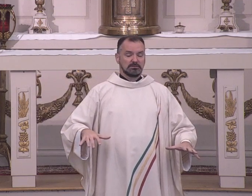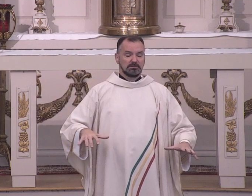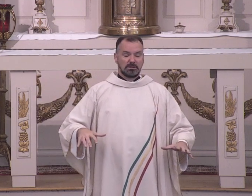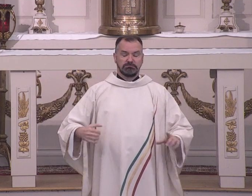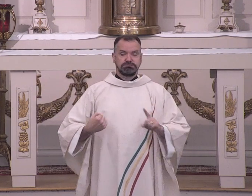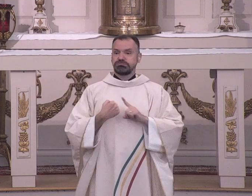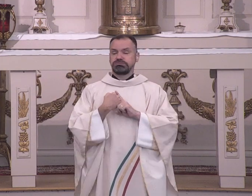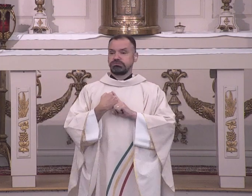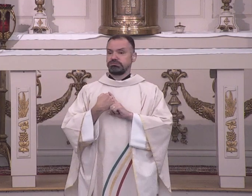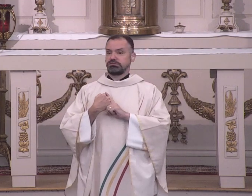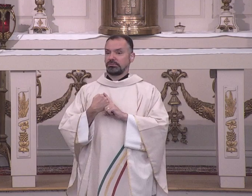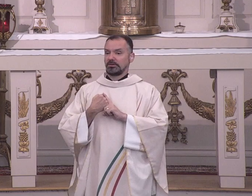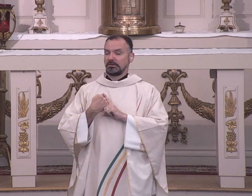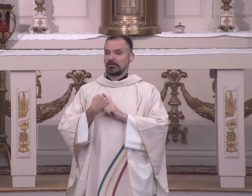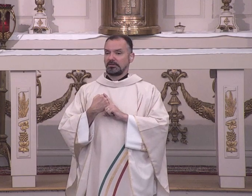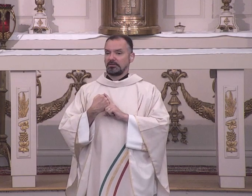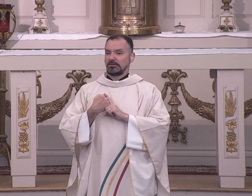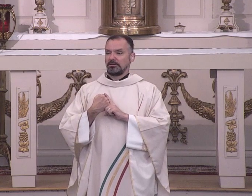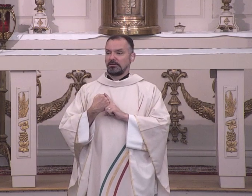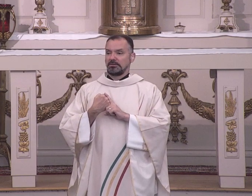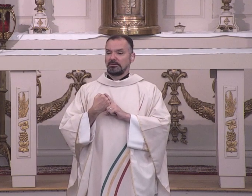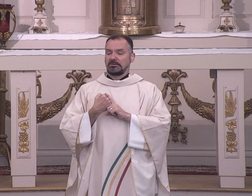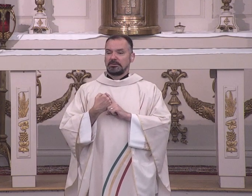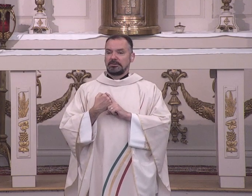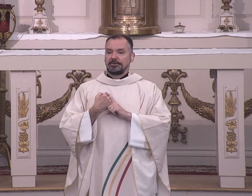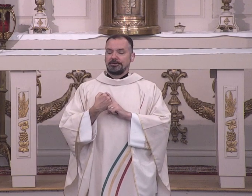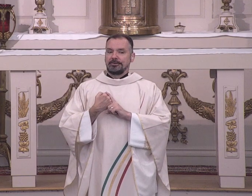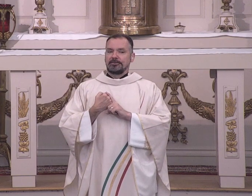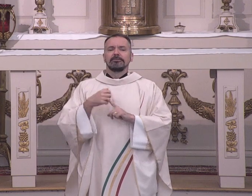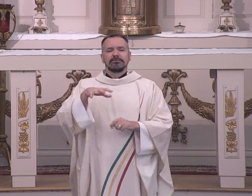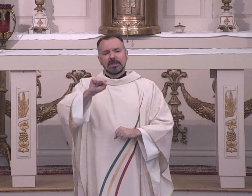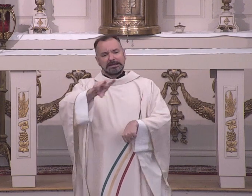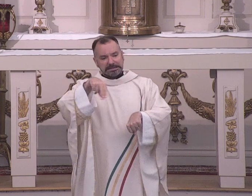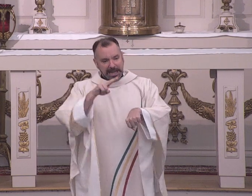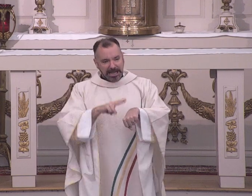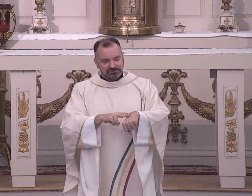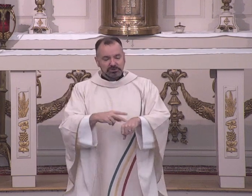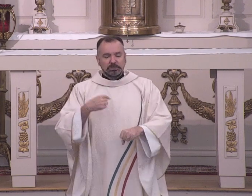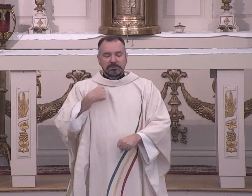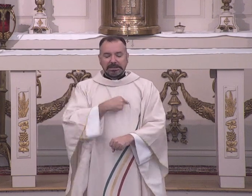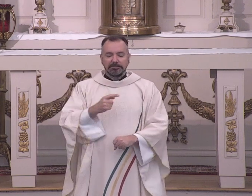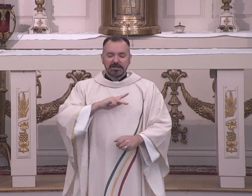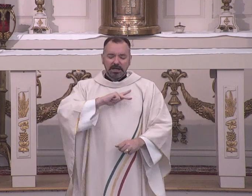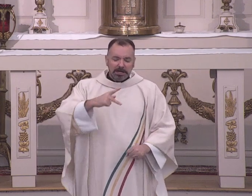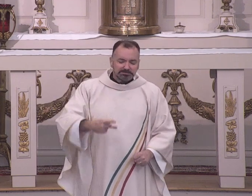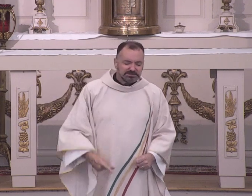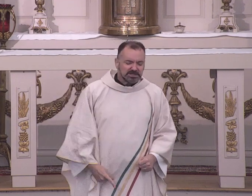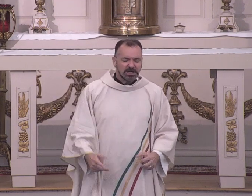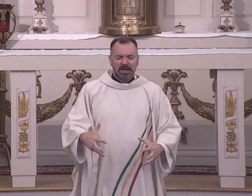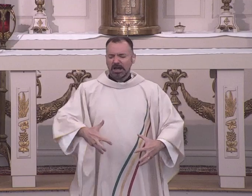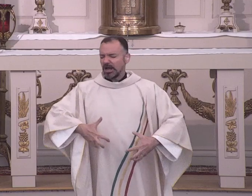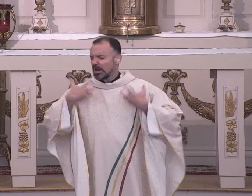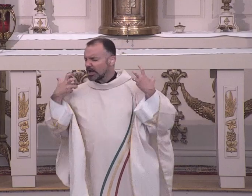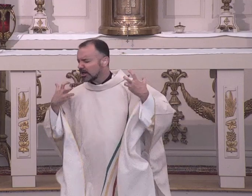this had happened. And it really had an impact on me.